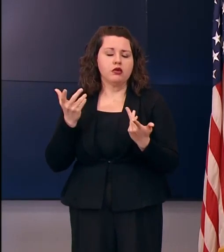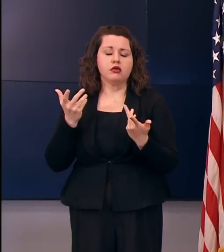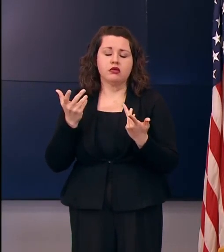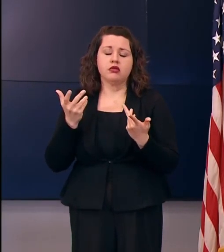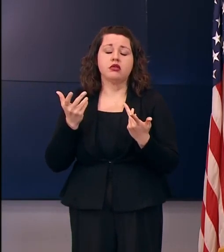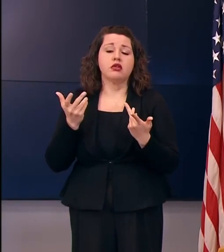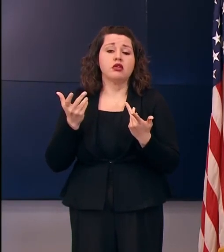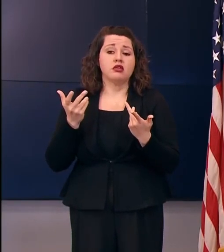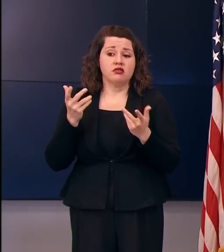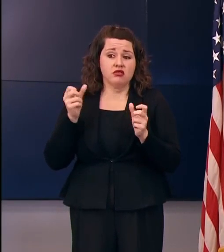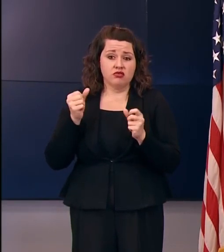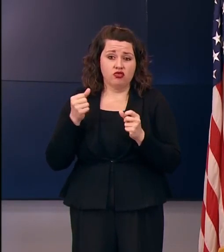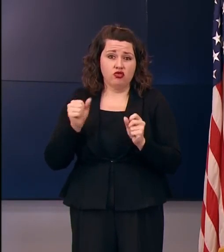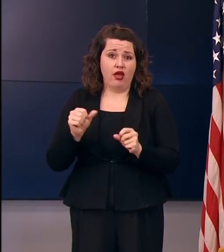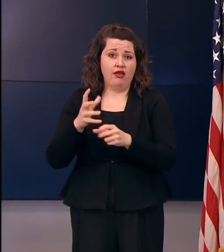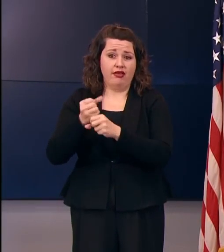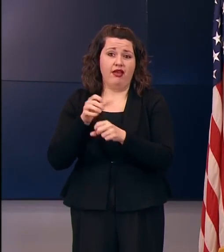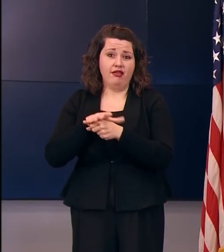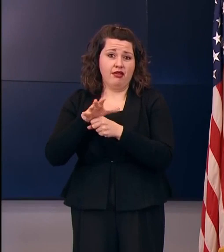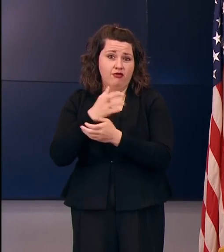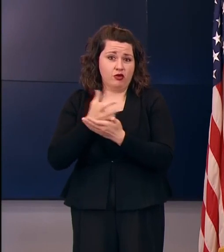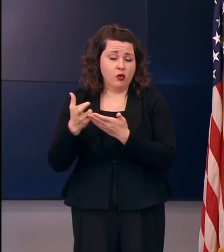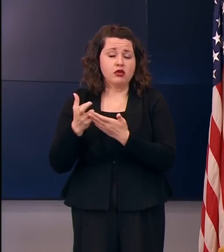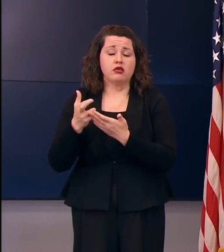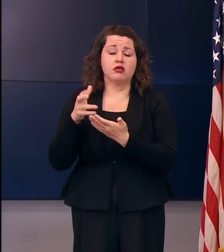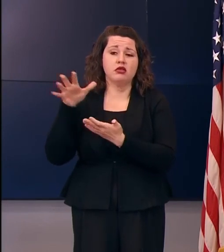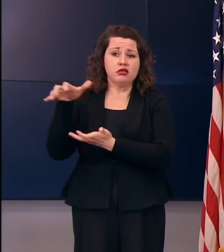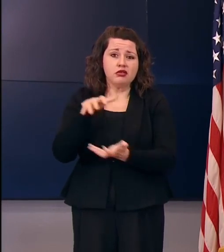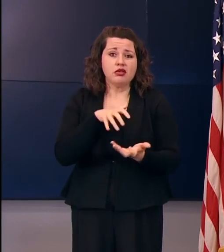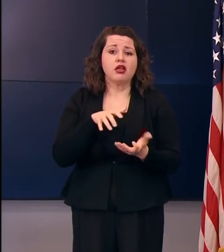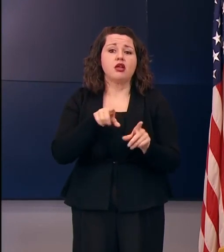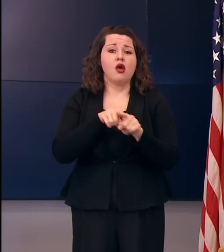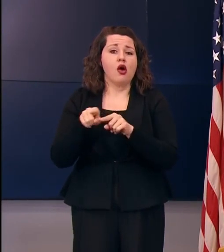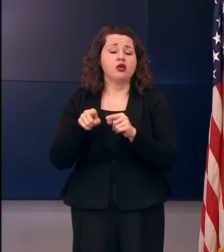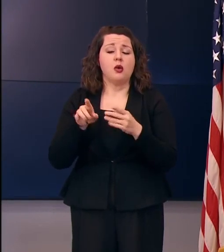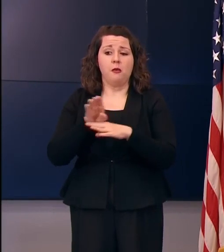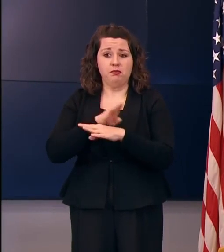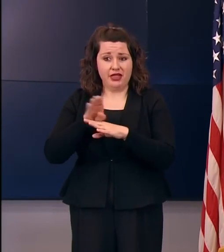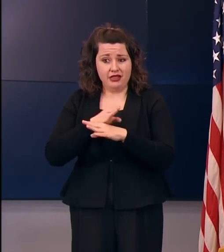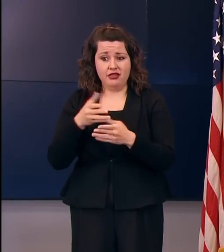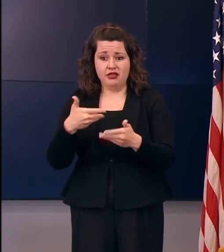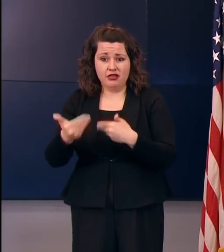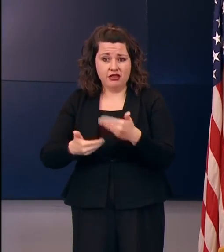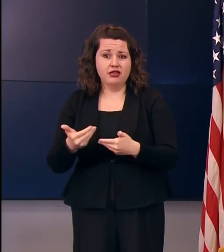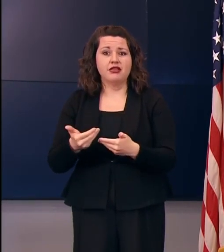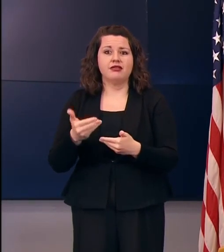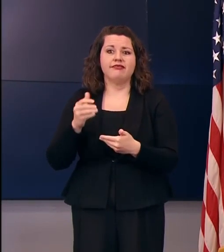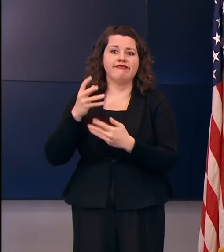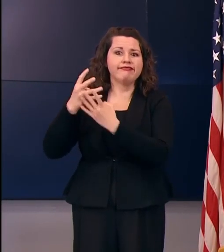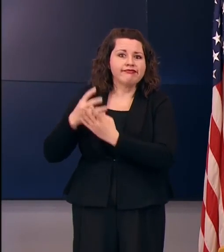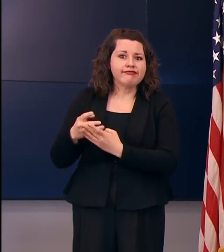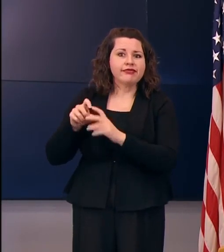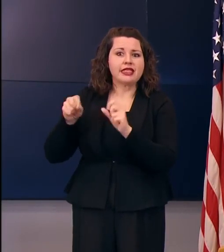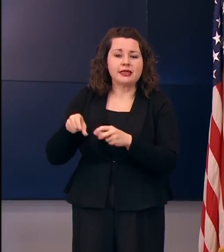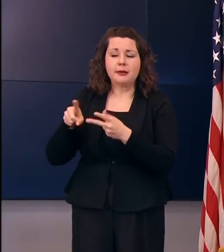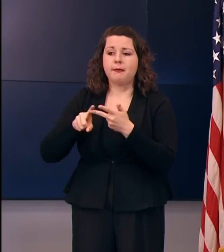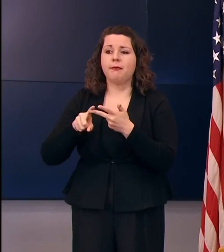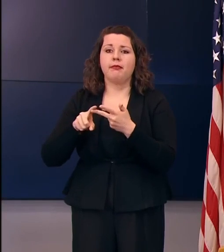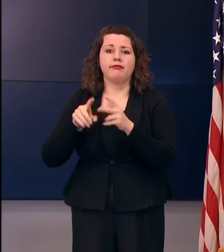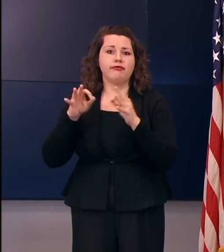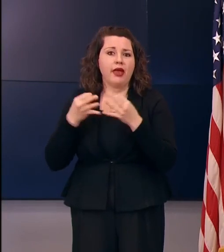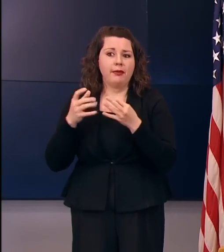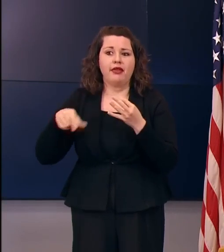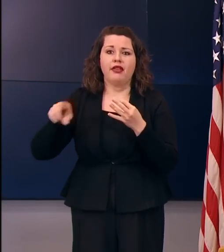bring resources into the state, in addition to standing up businesses and the Department of Corrections and families that